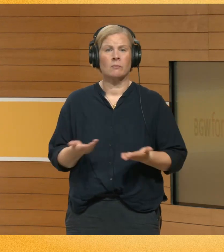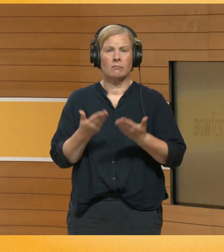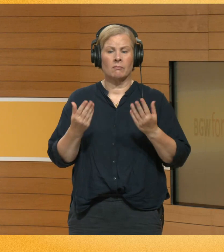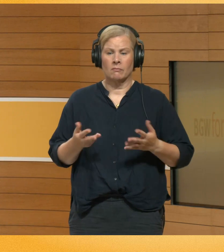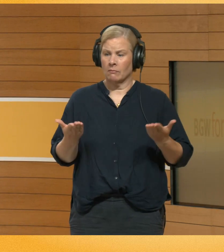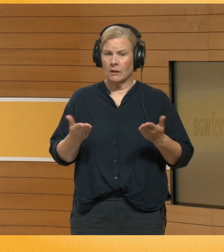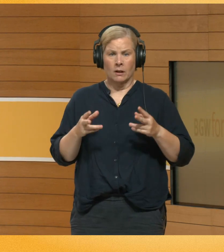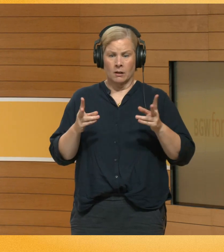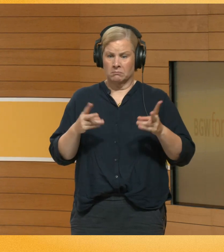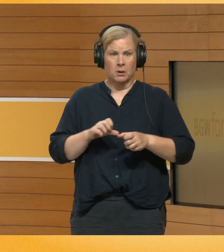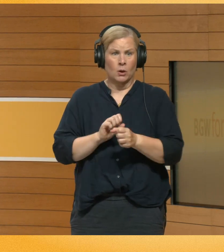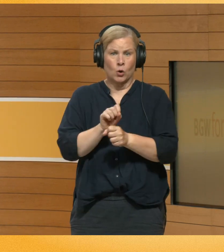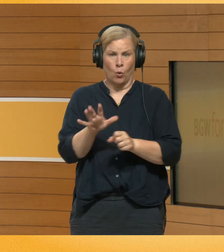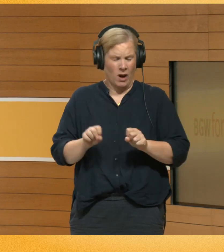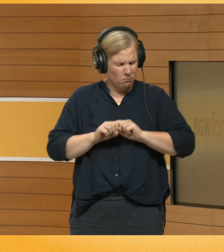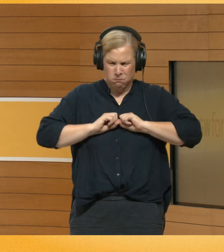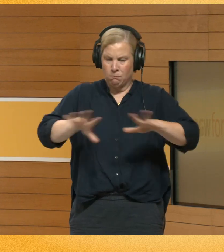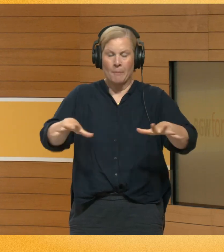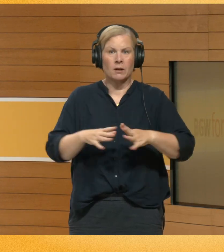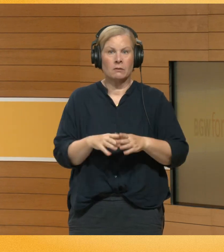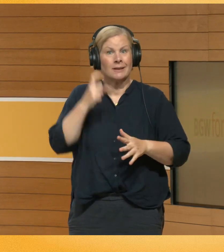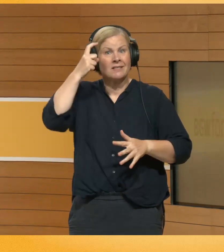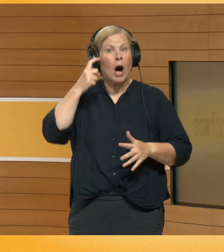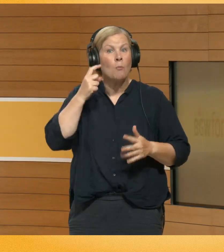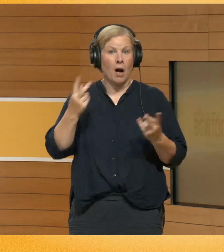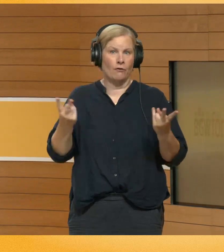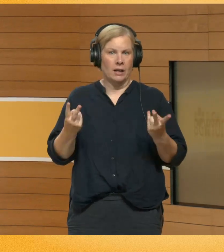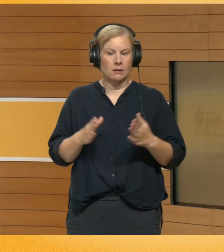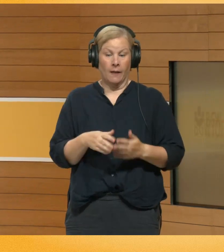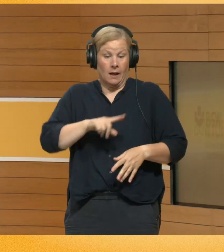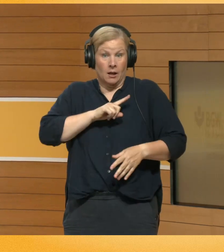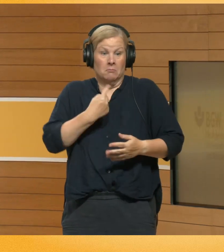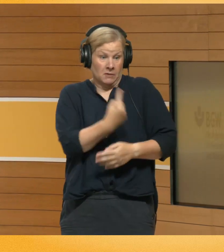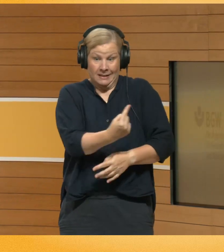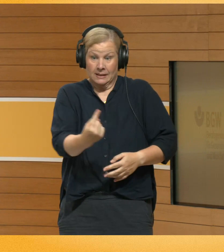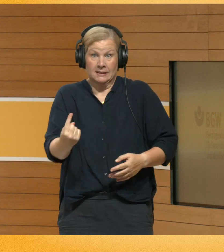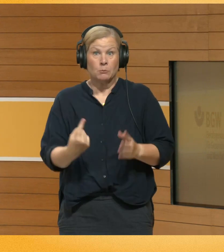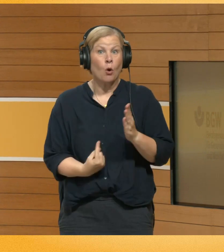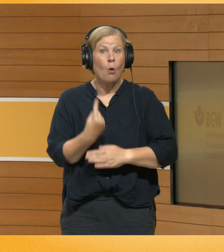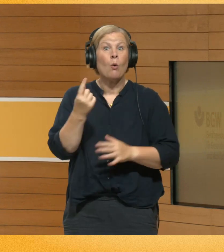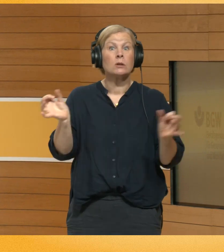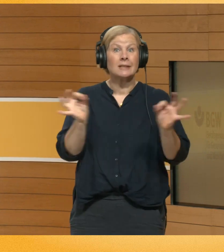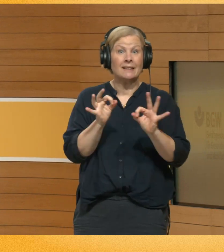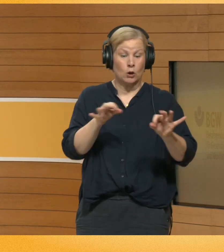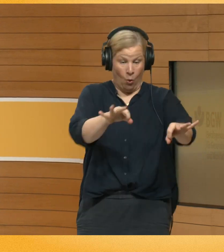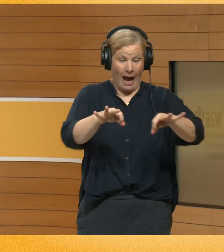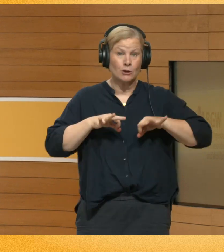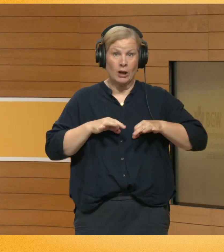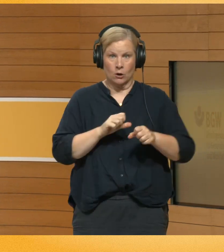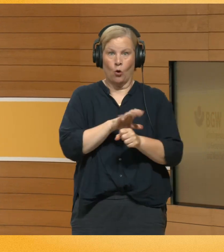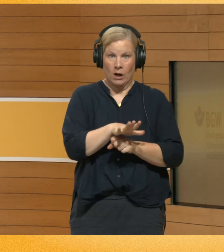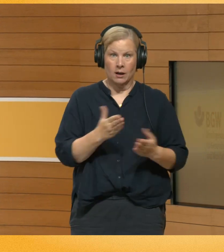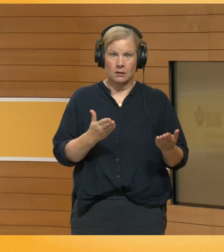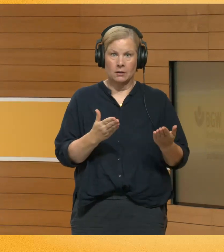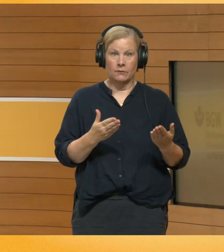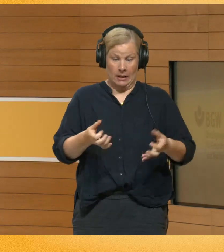and contracting COVID and its associated stigma and social exclusion that came to their families and the communities